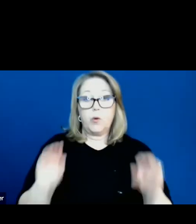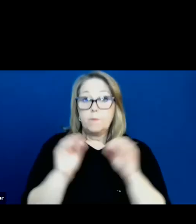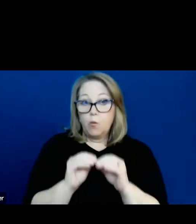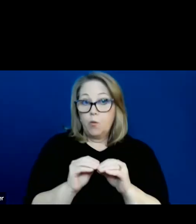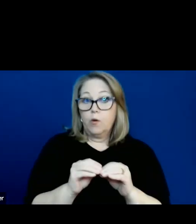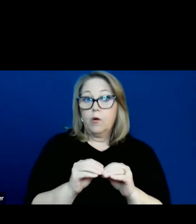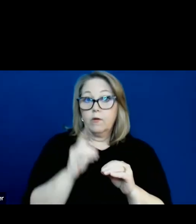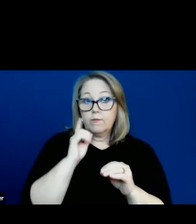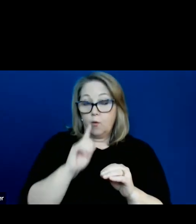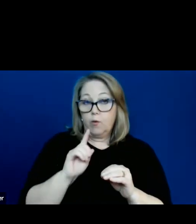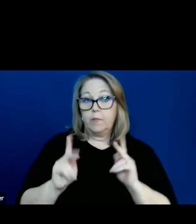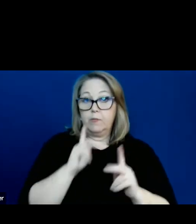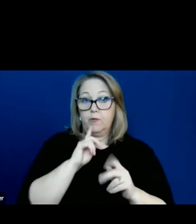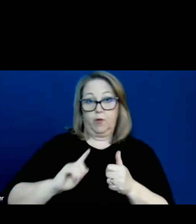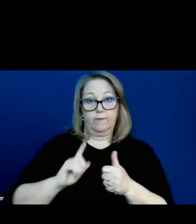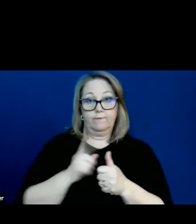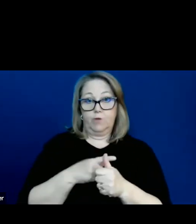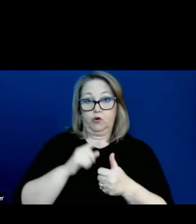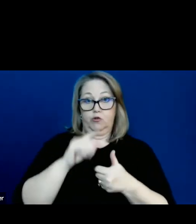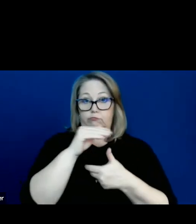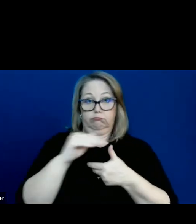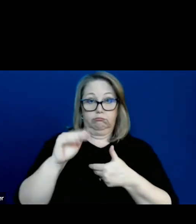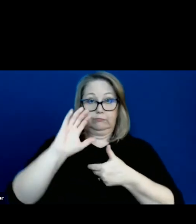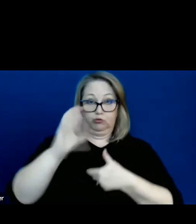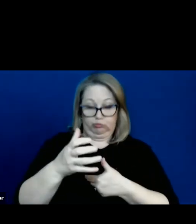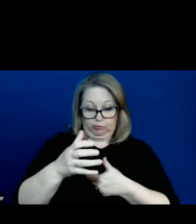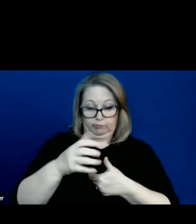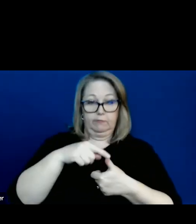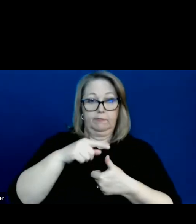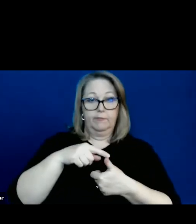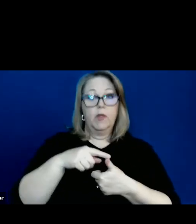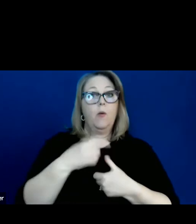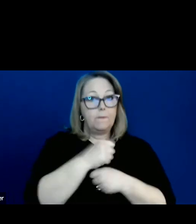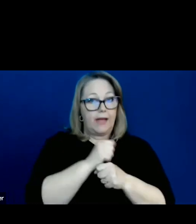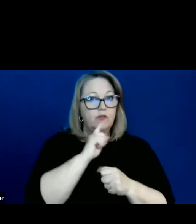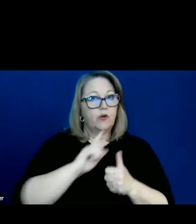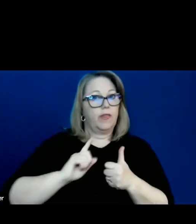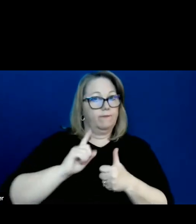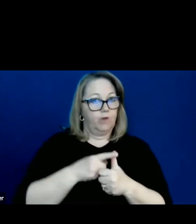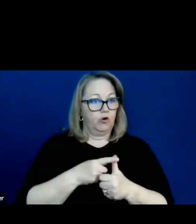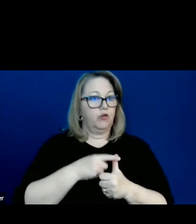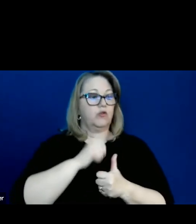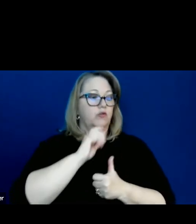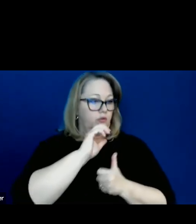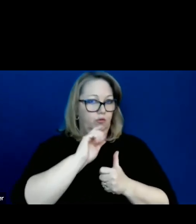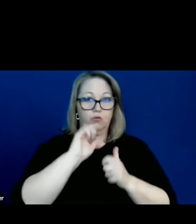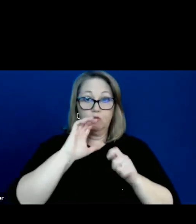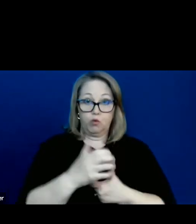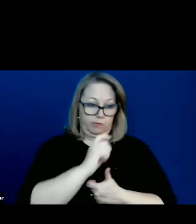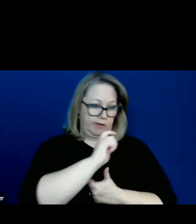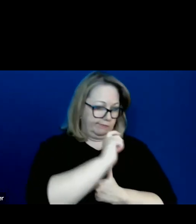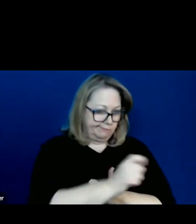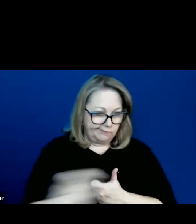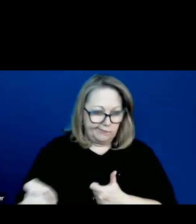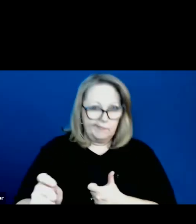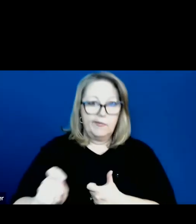immunized in our state. Going forward, we will work with vaccinators to ensure the second dose is ordered for every dose administered.